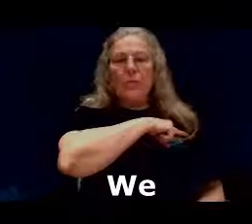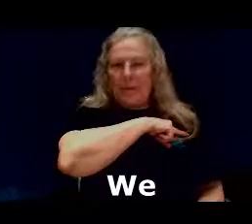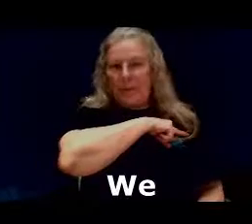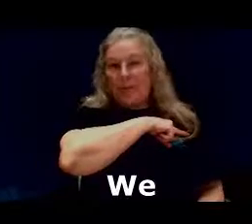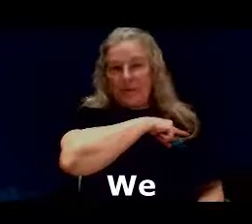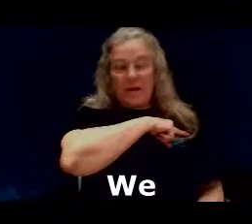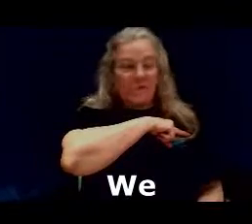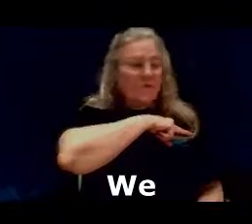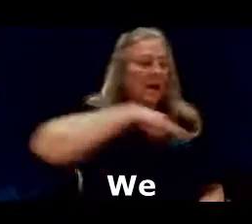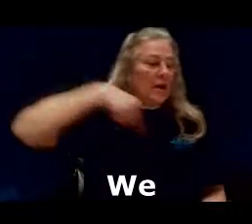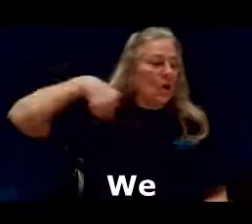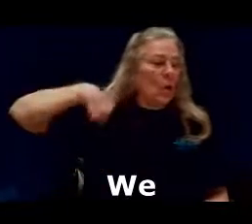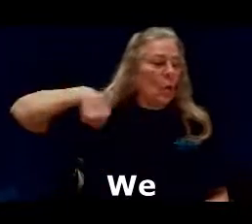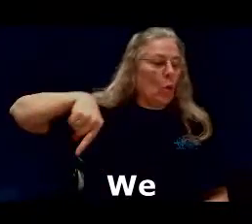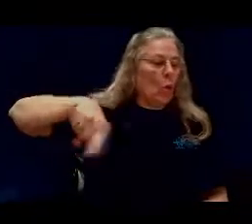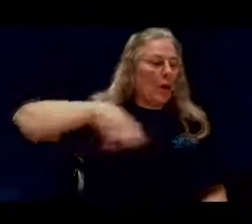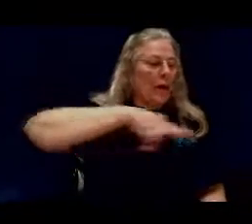people to the other side. We